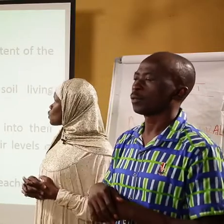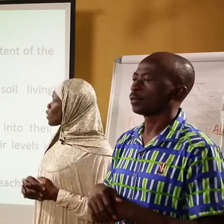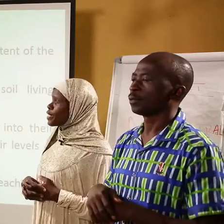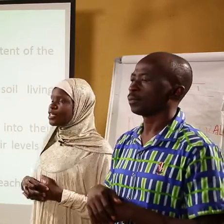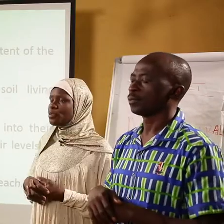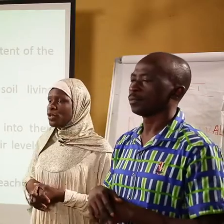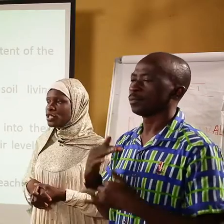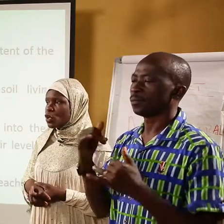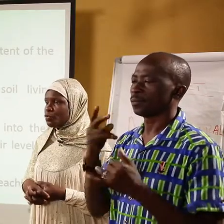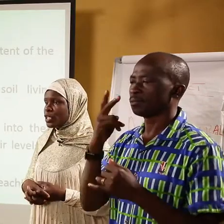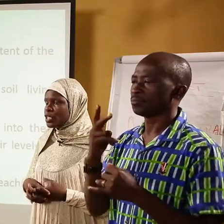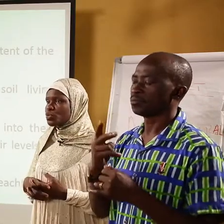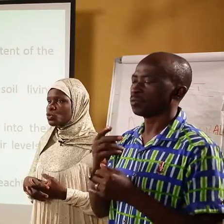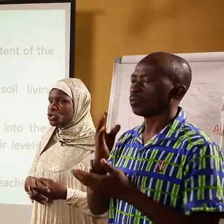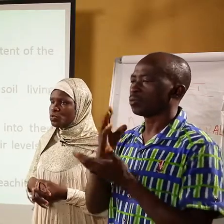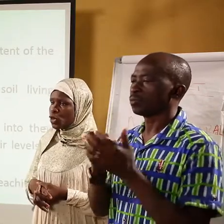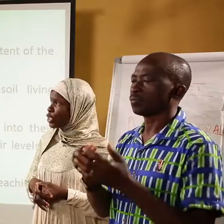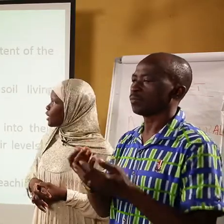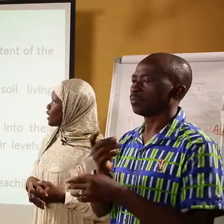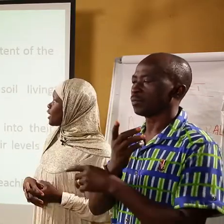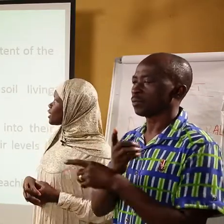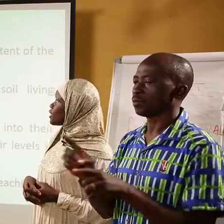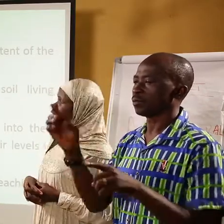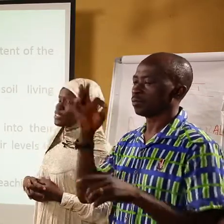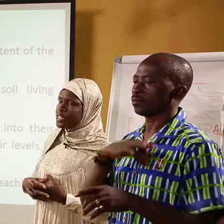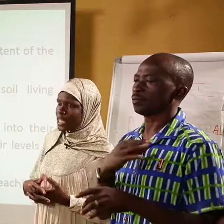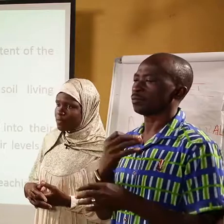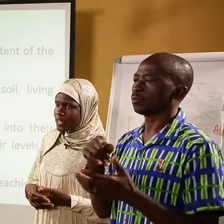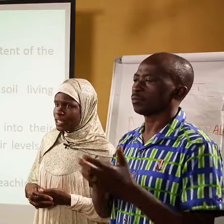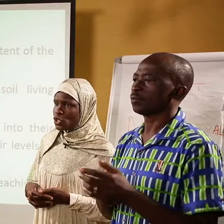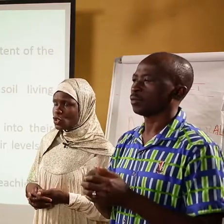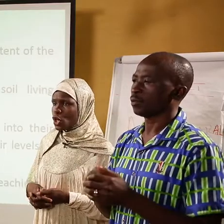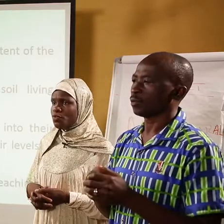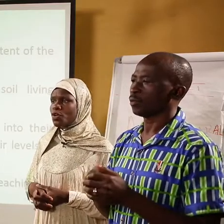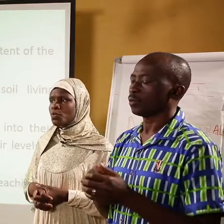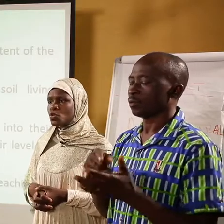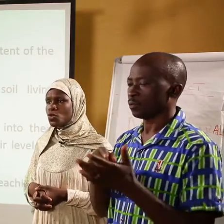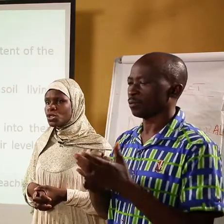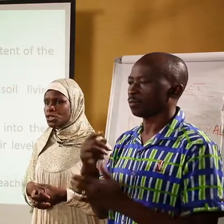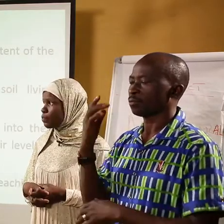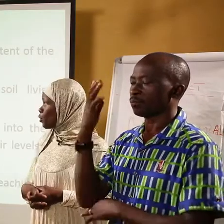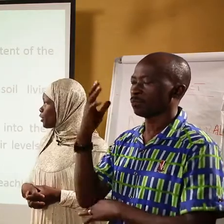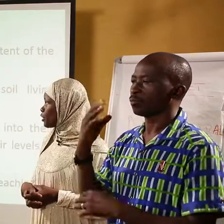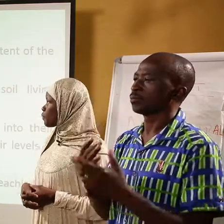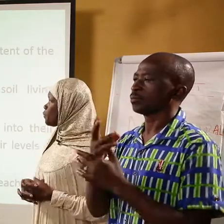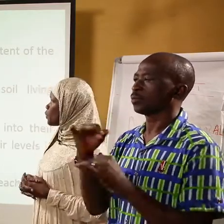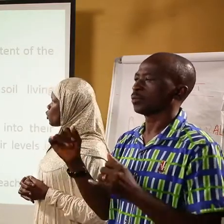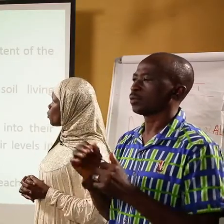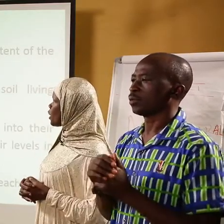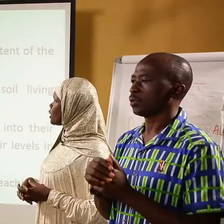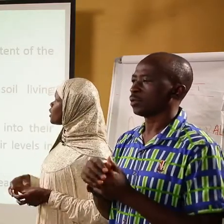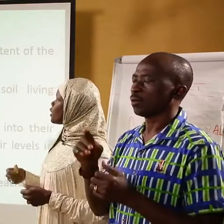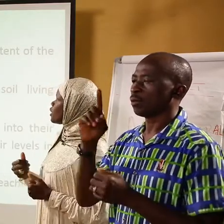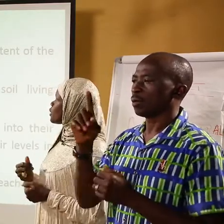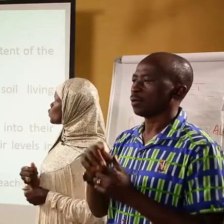Now let's look at the demerits of this bush burning. That is, disadvantages of bush burning.